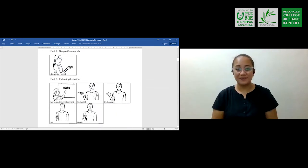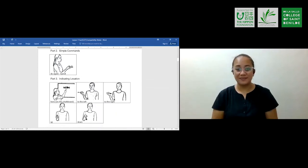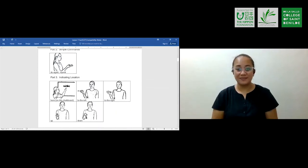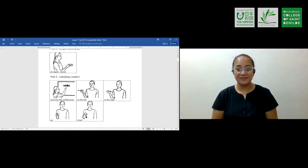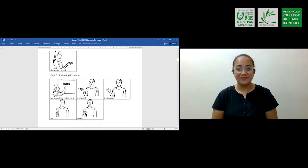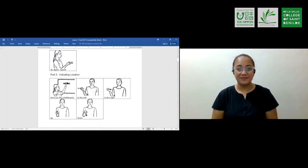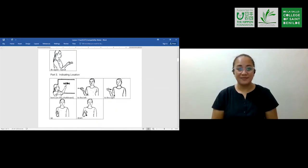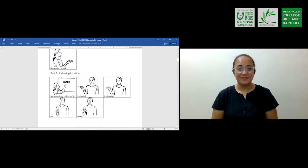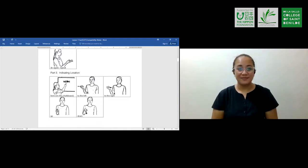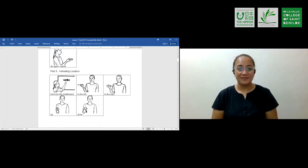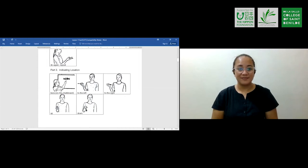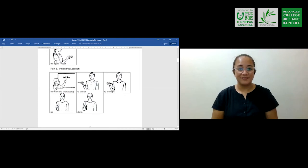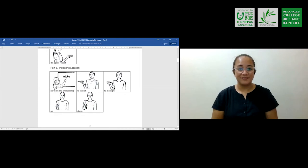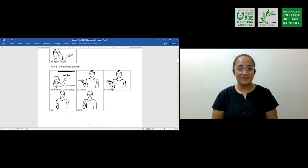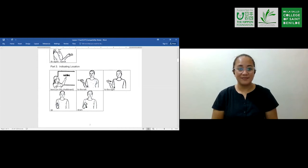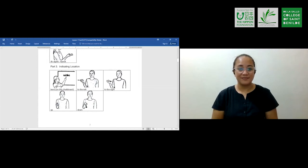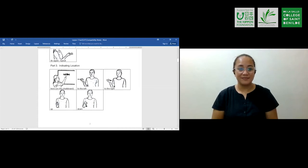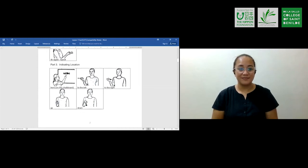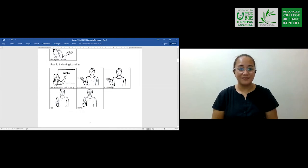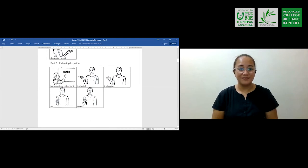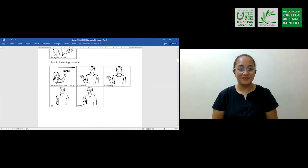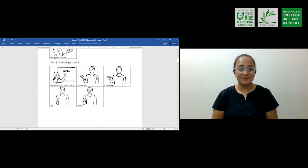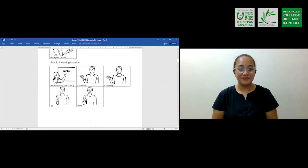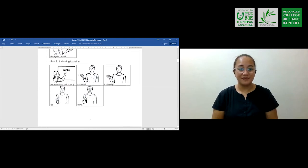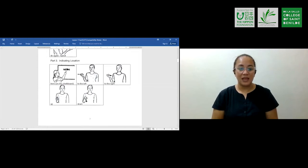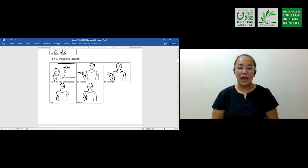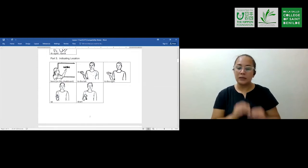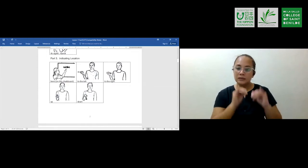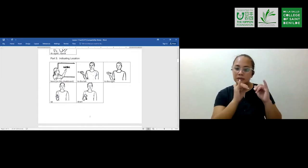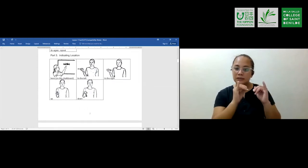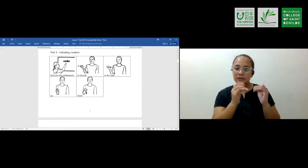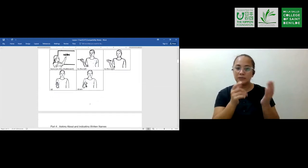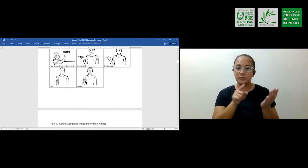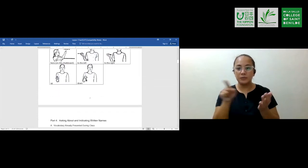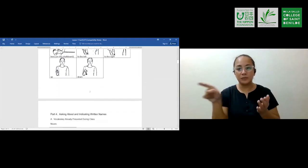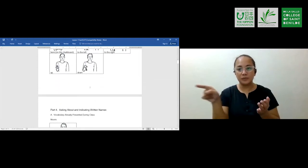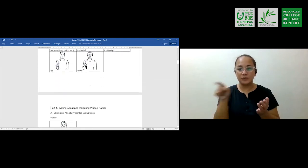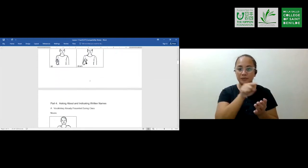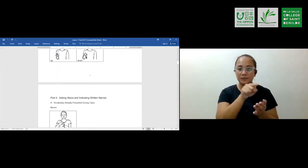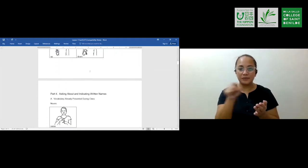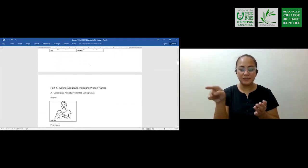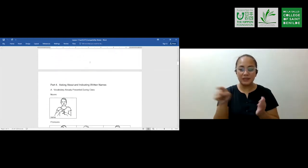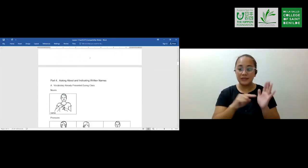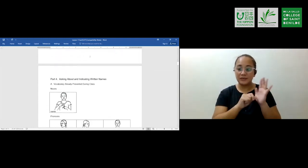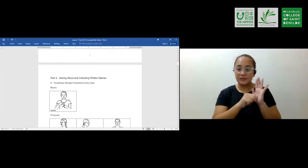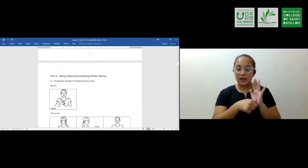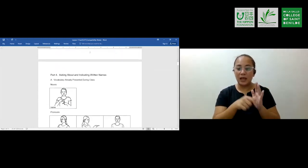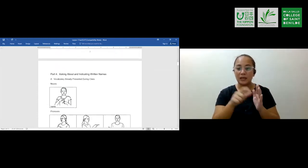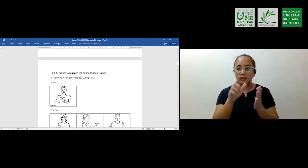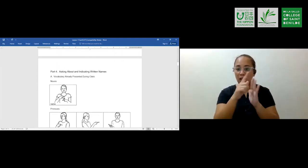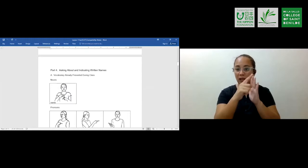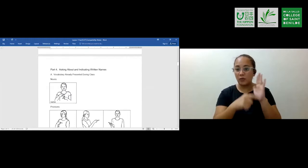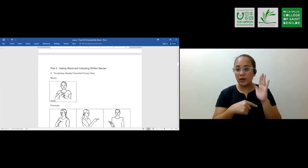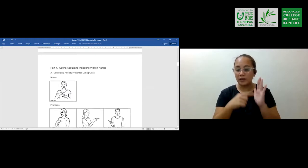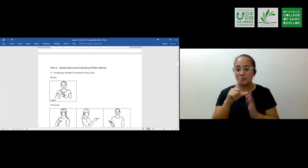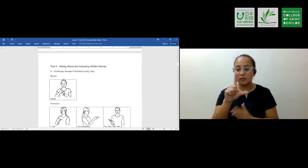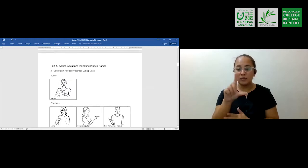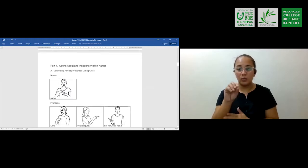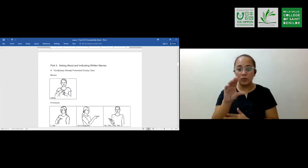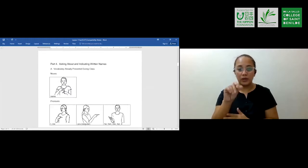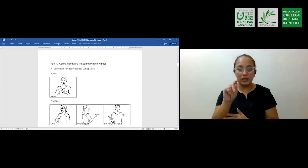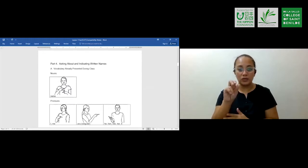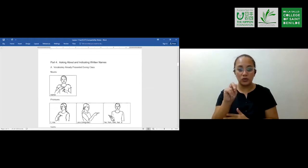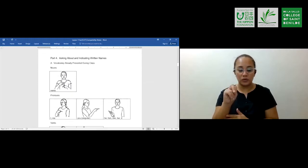So, and then some directional pointing, indicating location. Part 4, asking